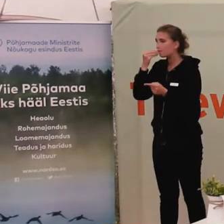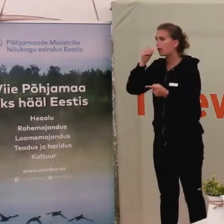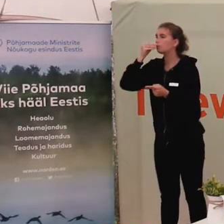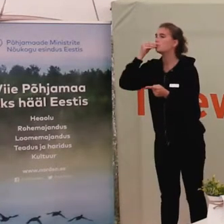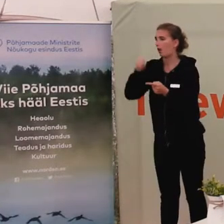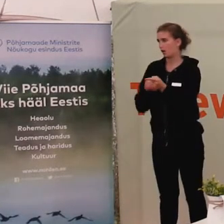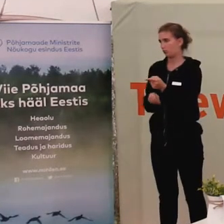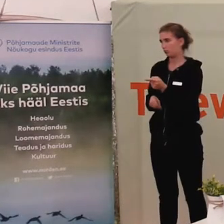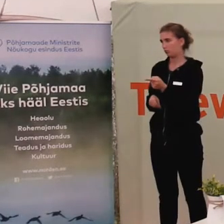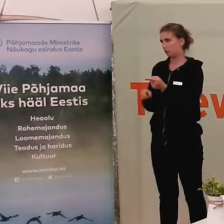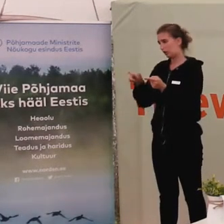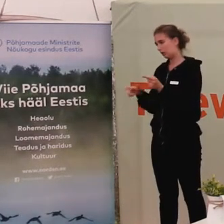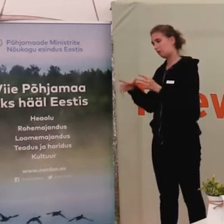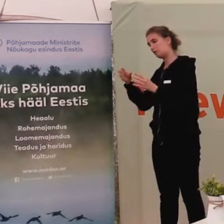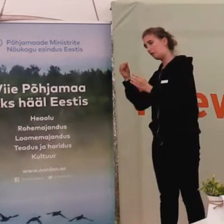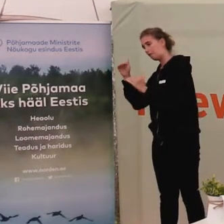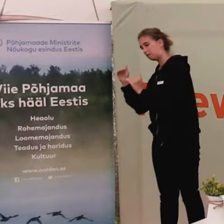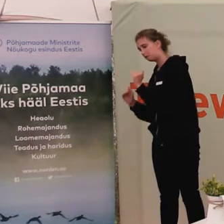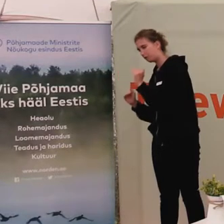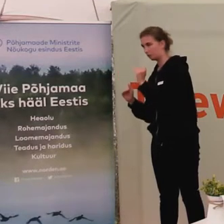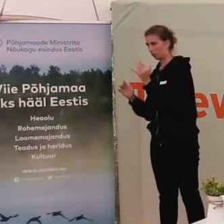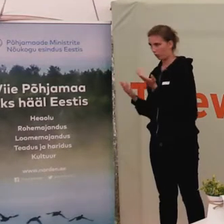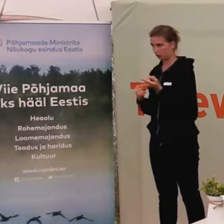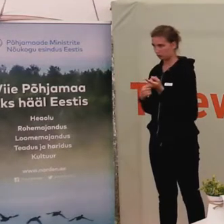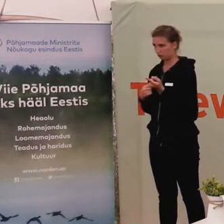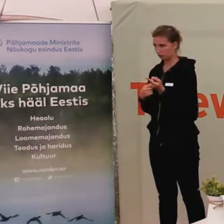than humans do, which currently is not true always.